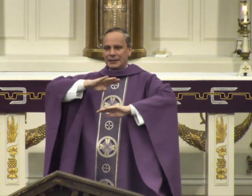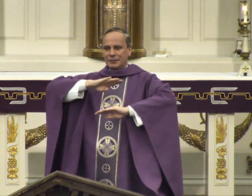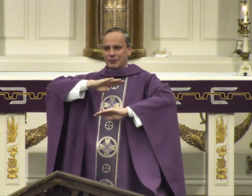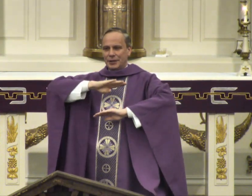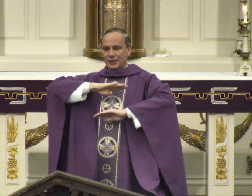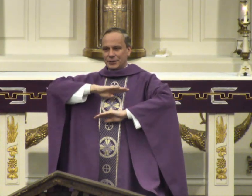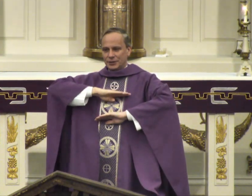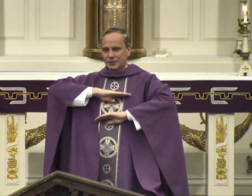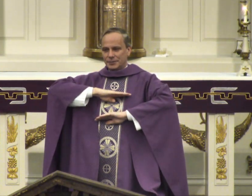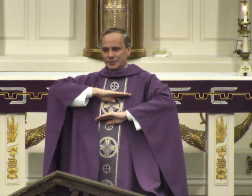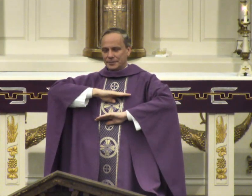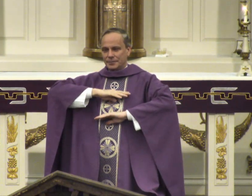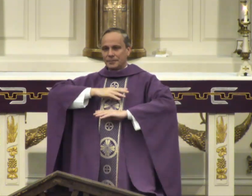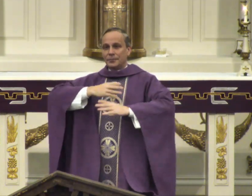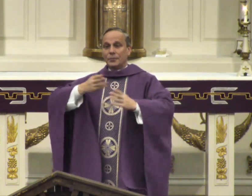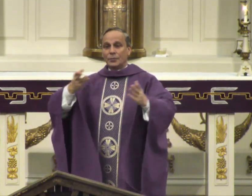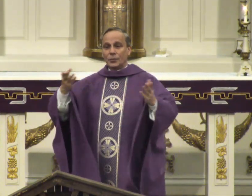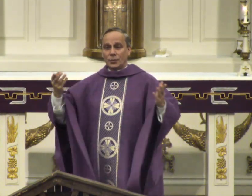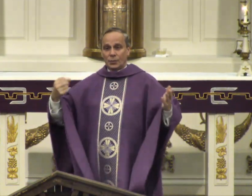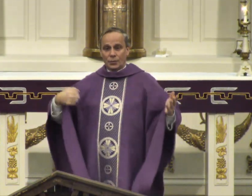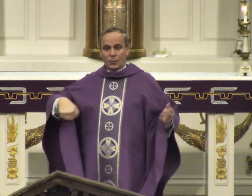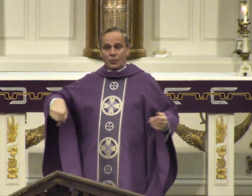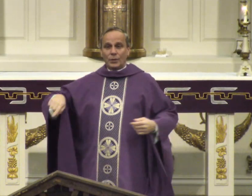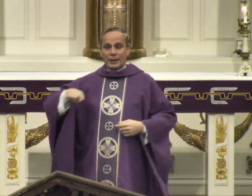We do see that happening now among us.